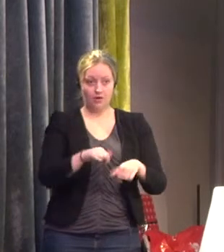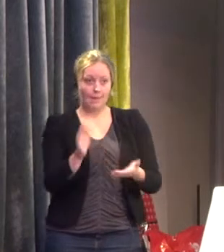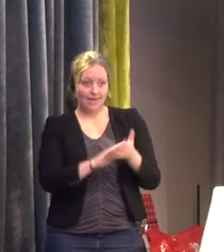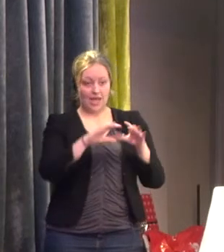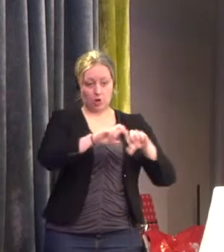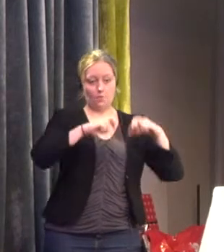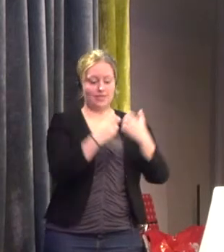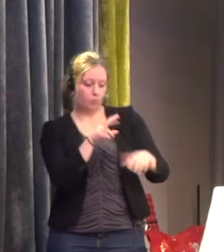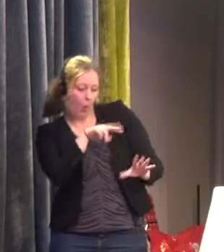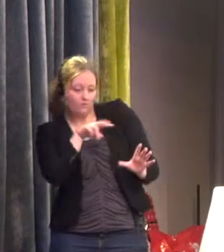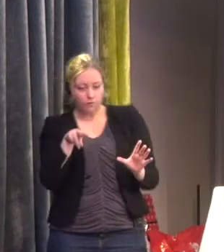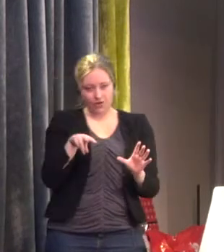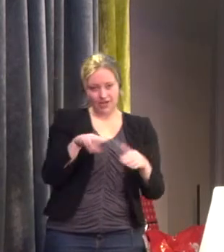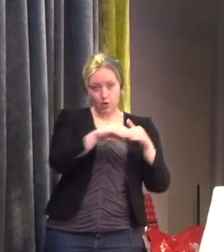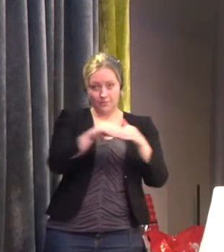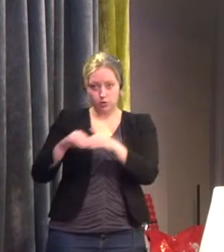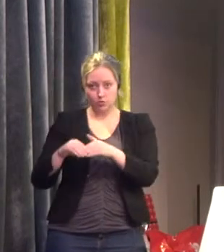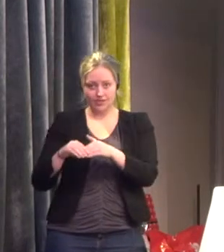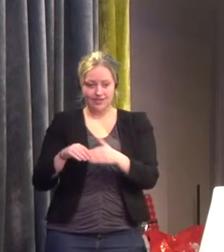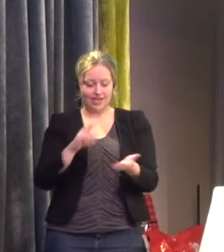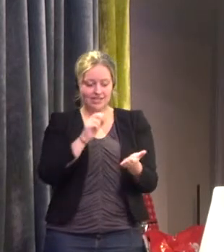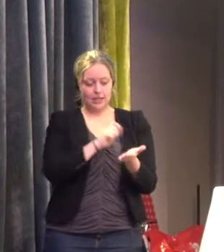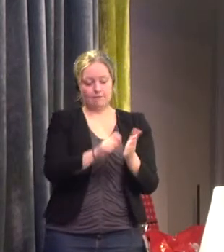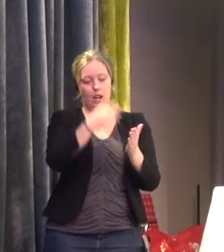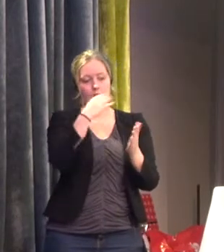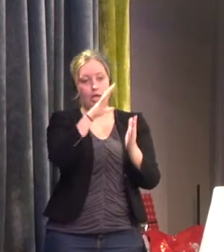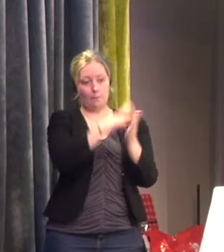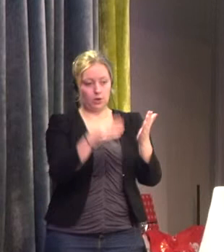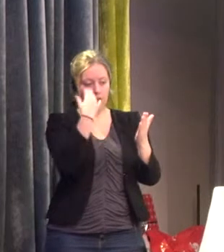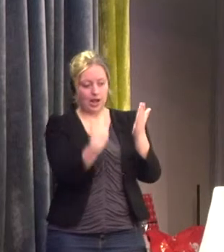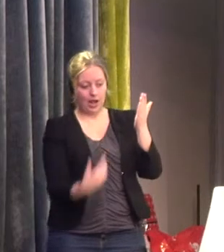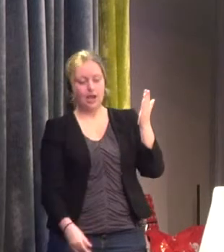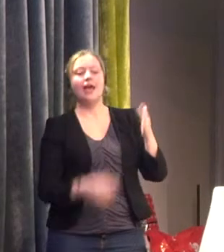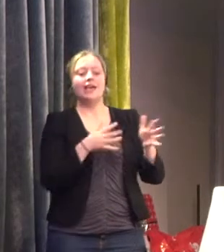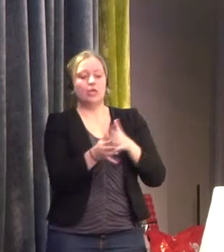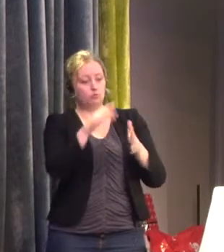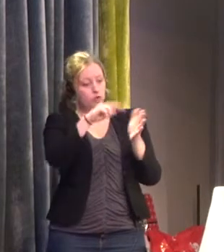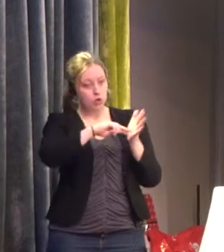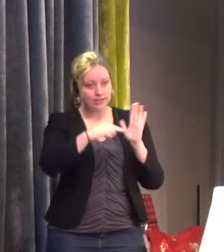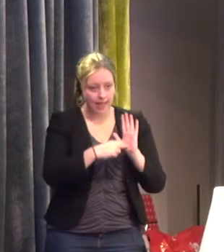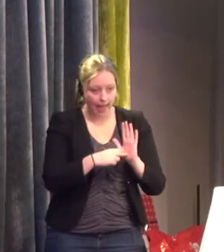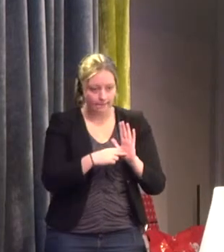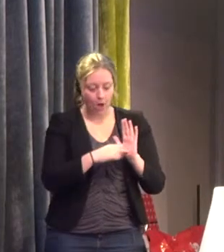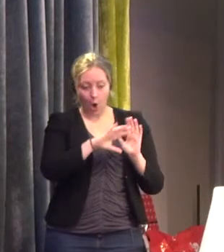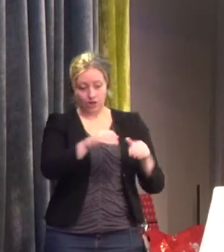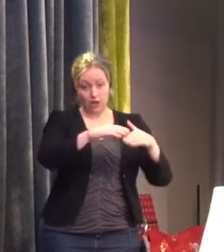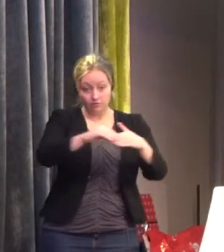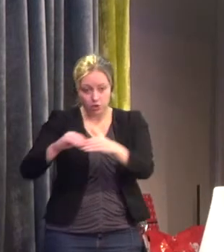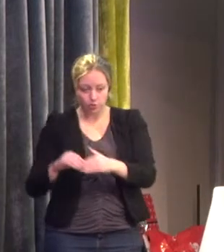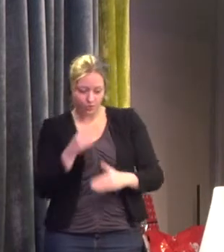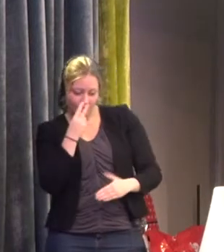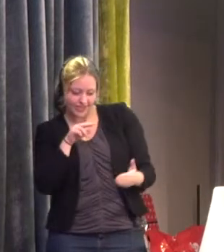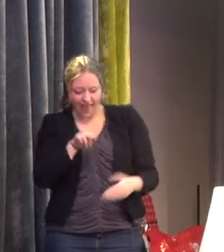a 200-something page report going through the entire UN system systematically and showing where disability ought to have been